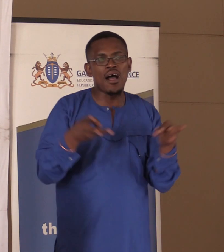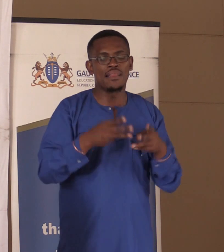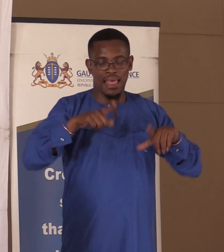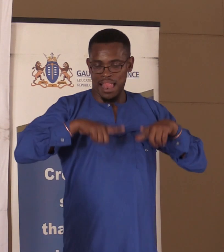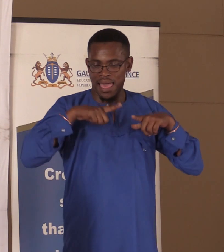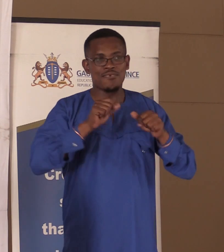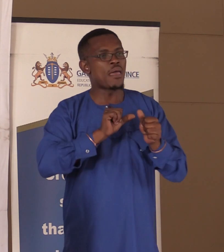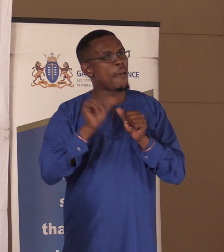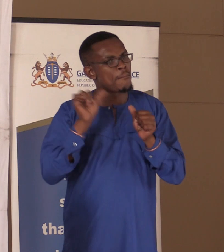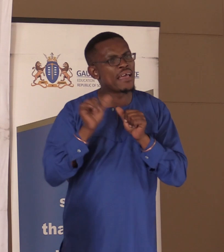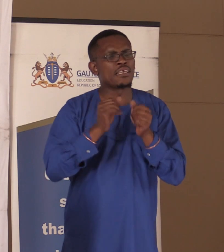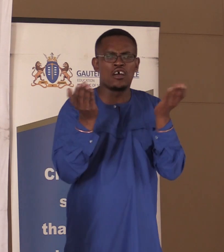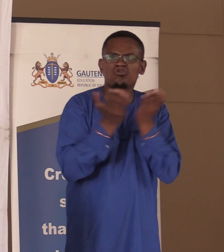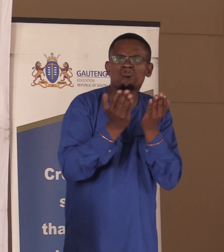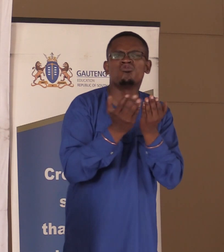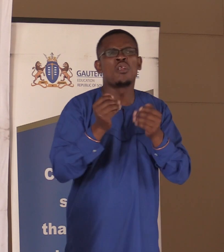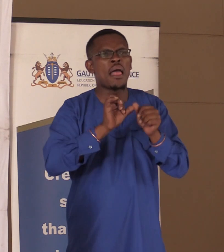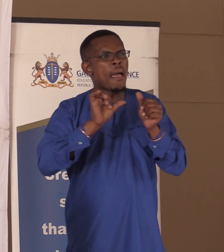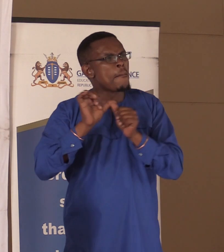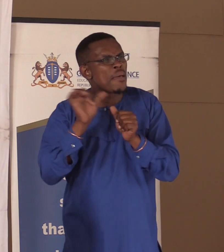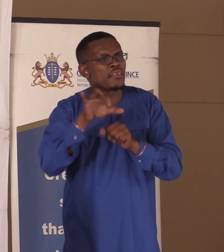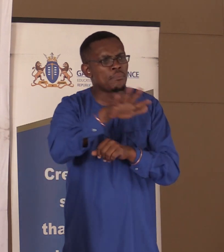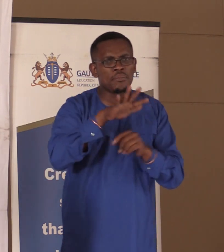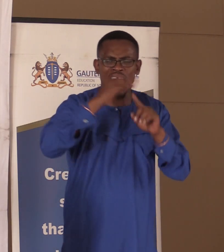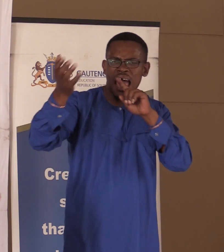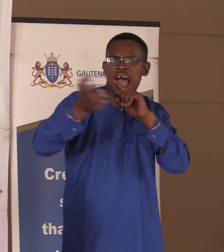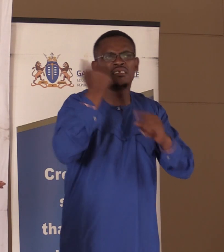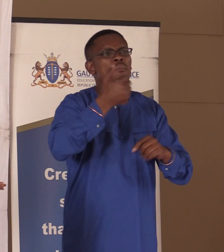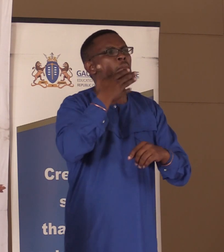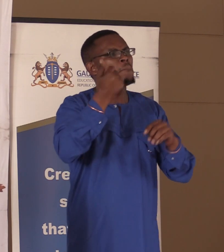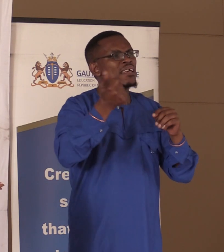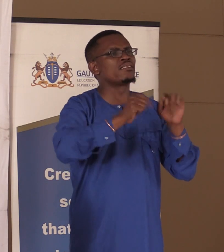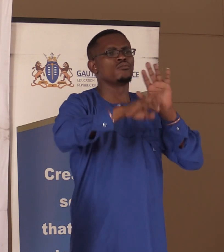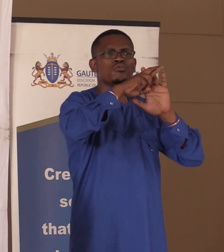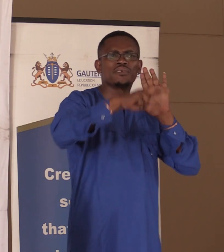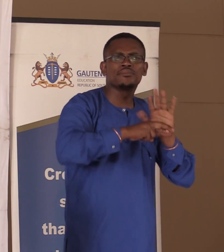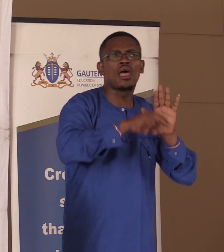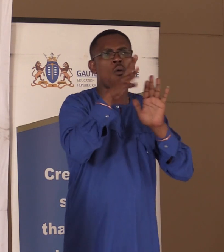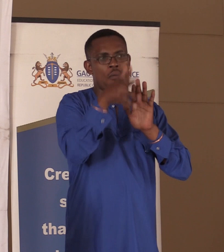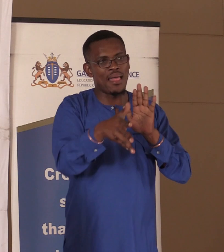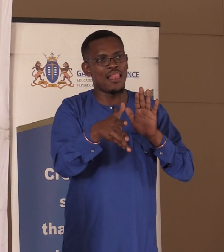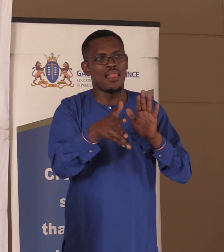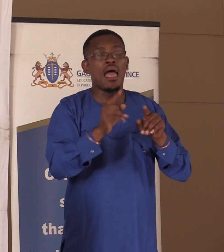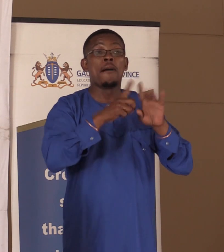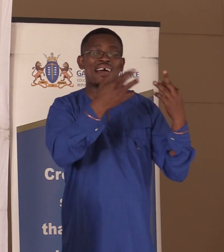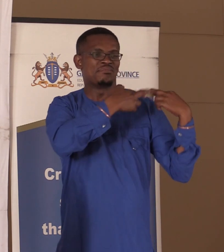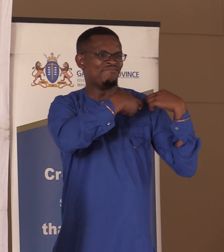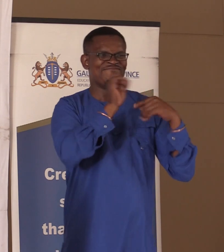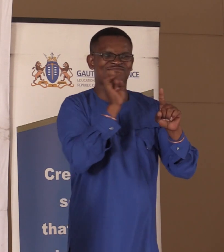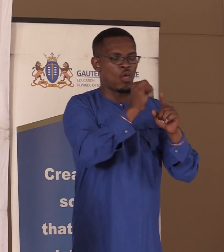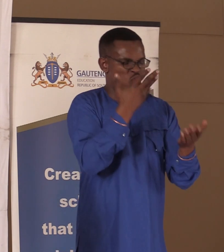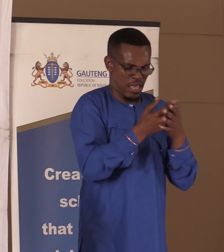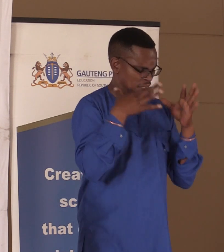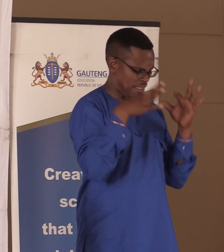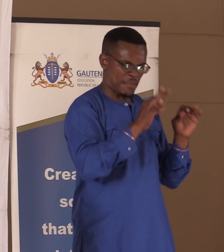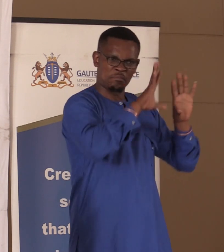better, that can make the school better, that can make you obtain the best results. But you don't have to do them. And you can stop and